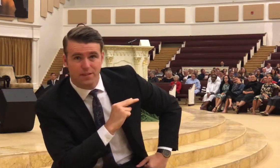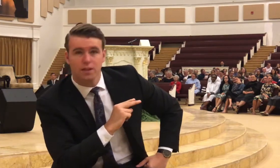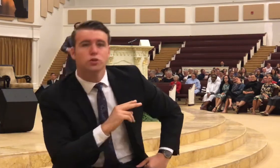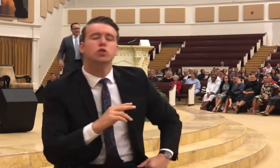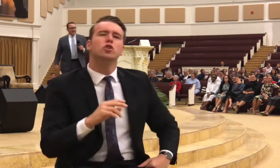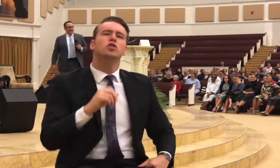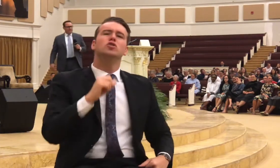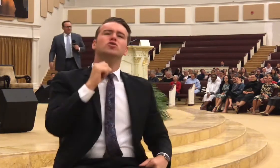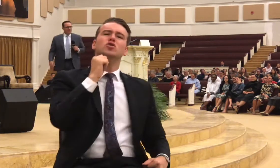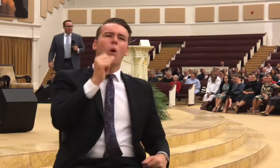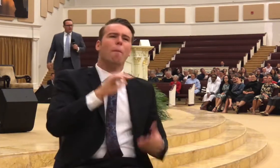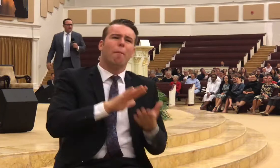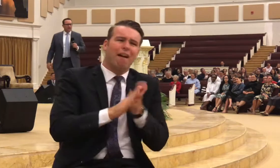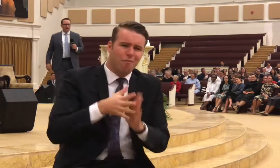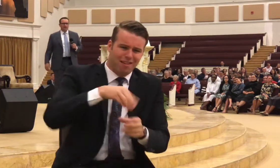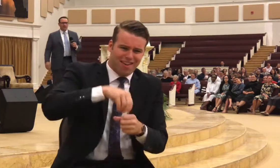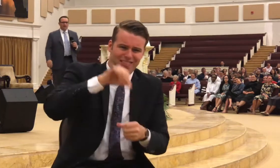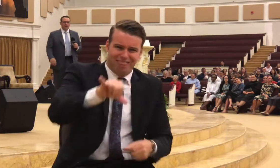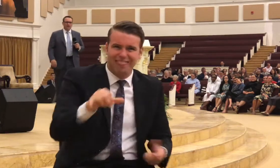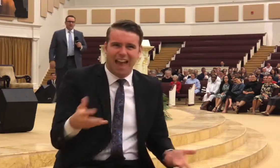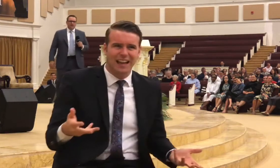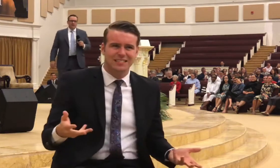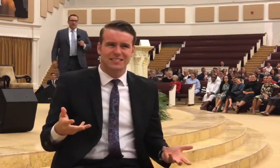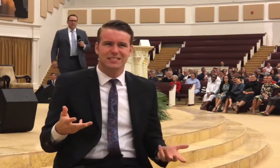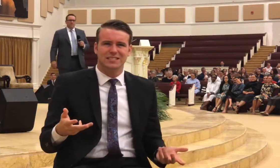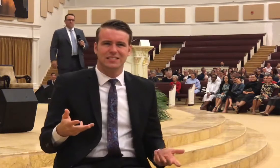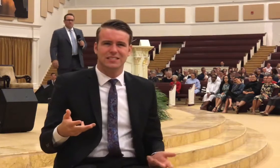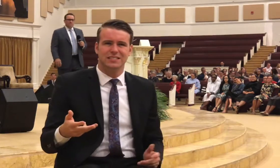Don't get into that game.